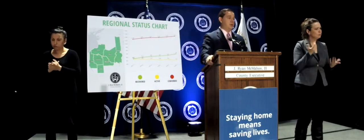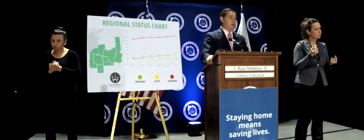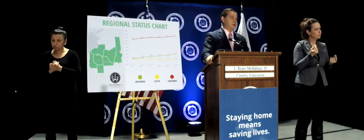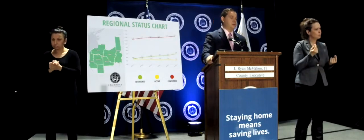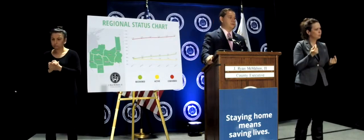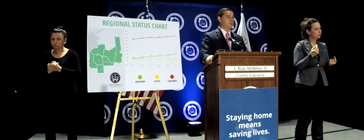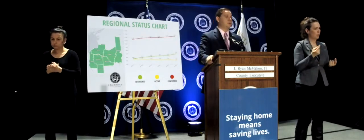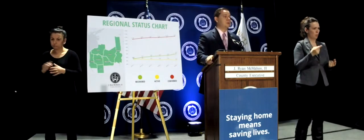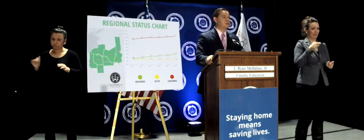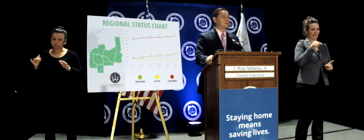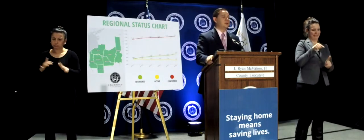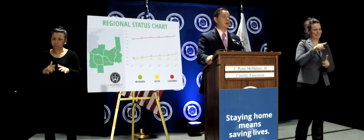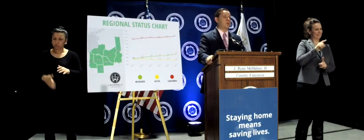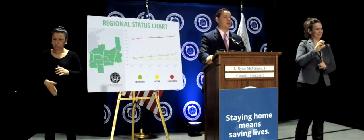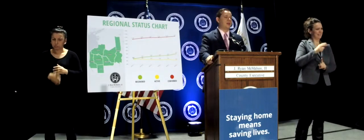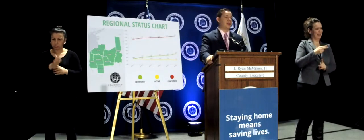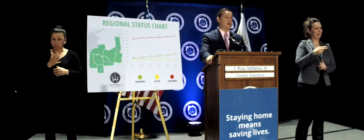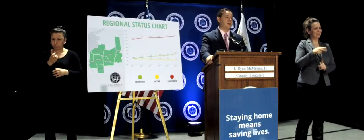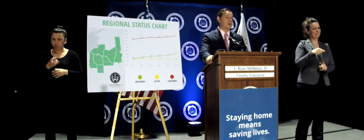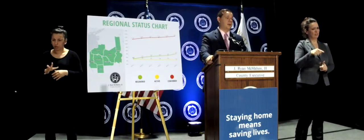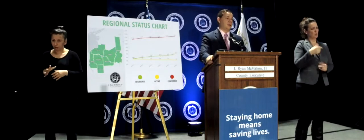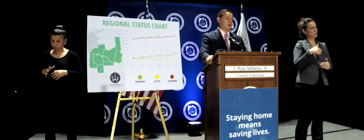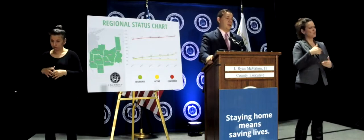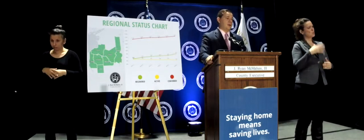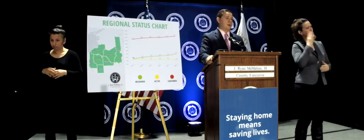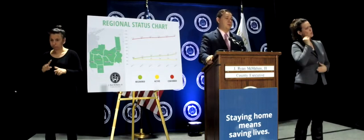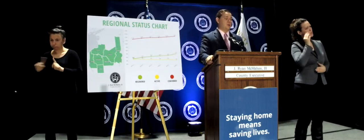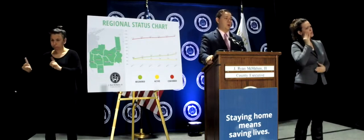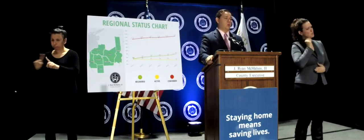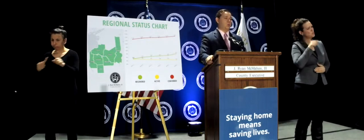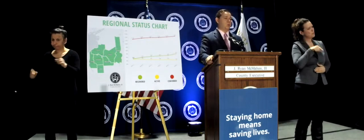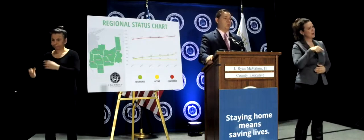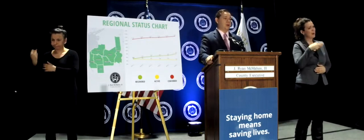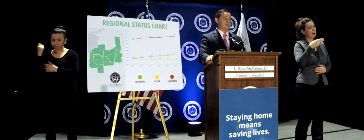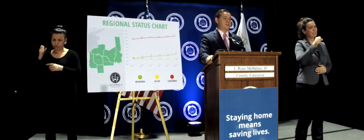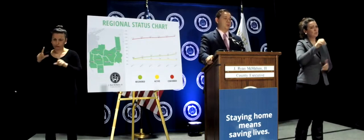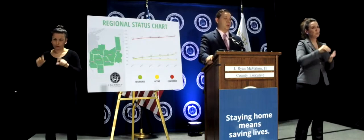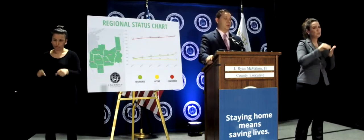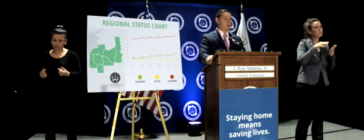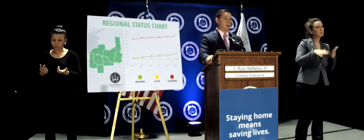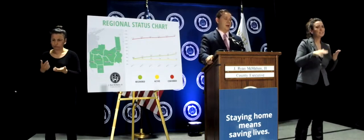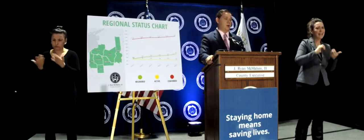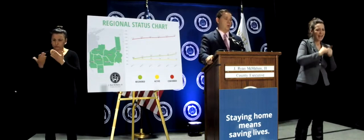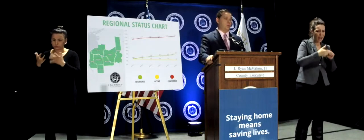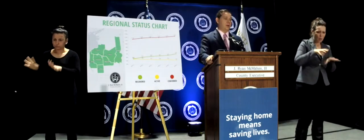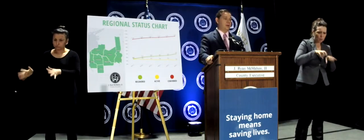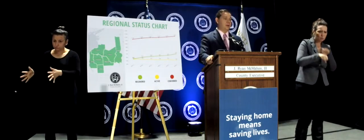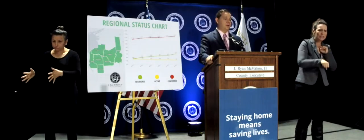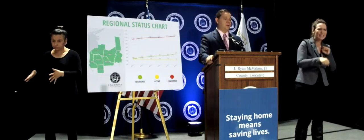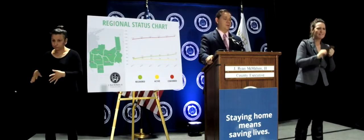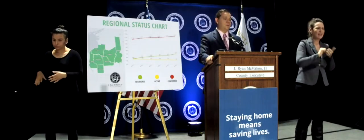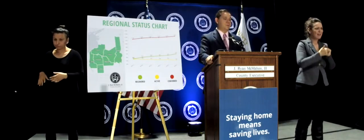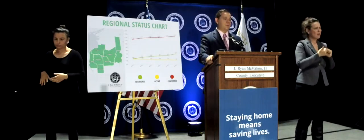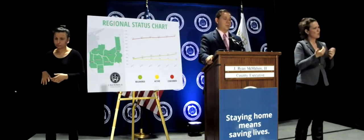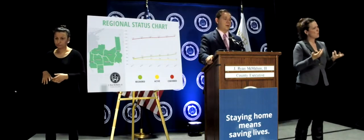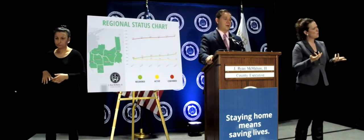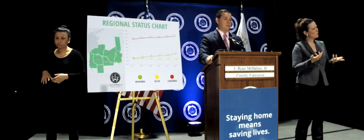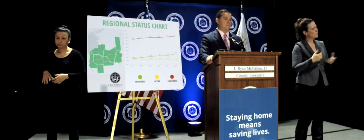time, and it's a terrible thing. And so we're in a situation now where many